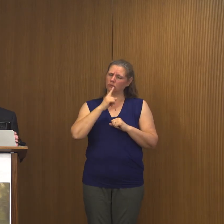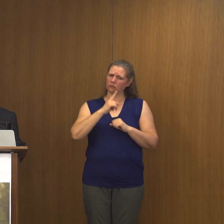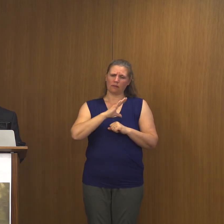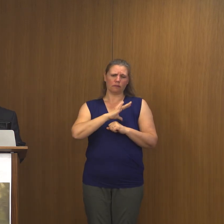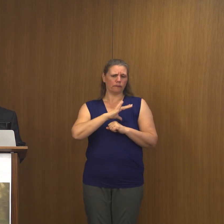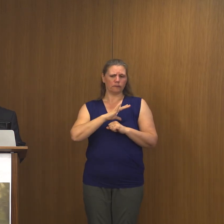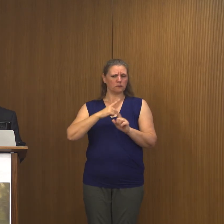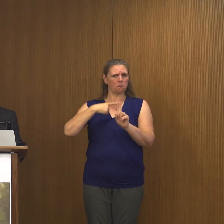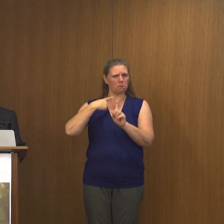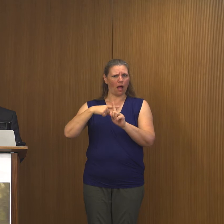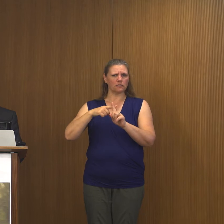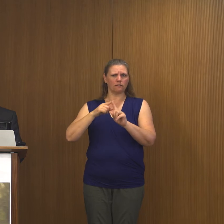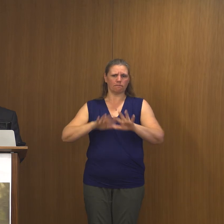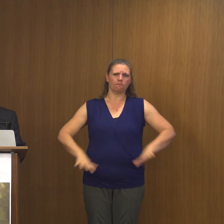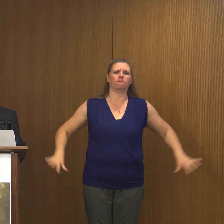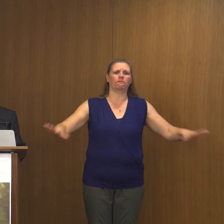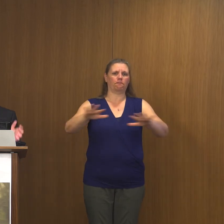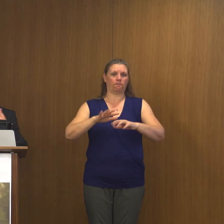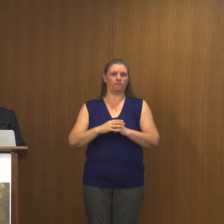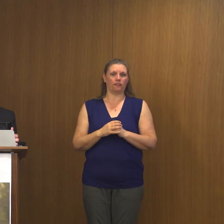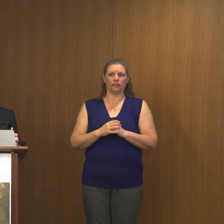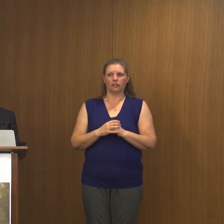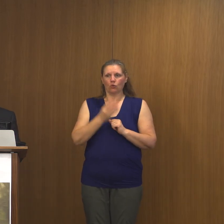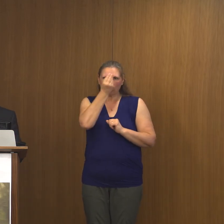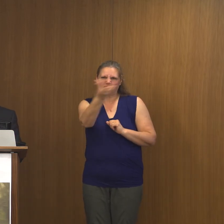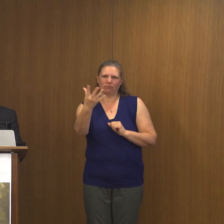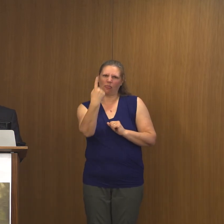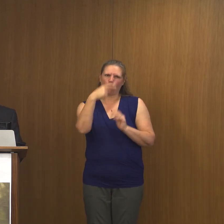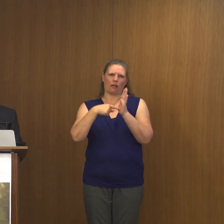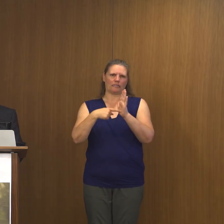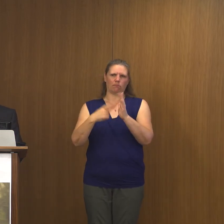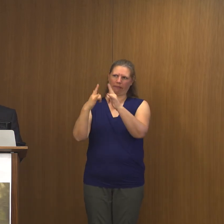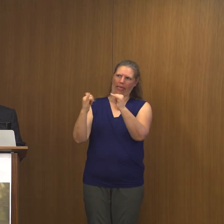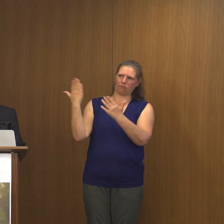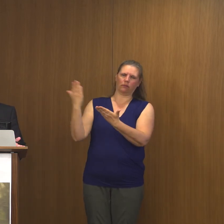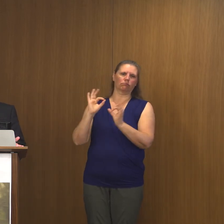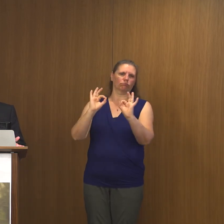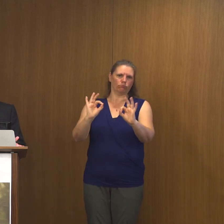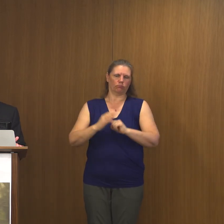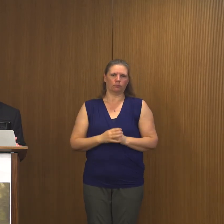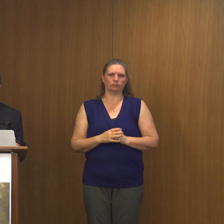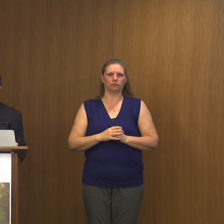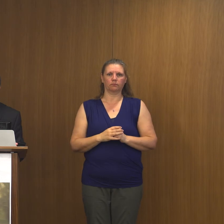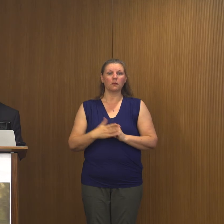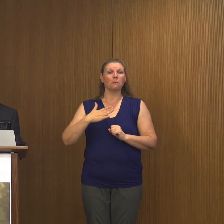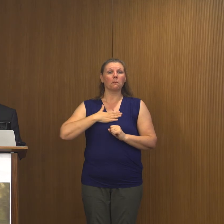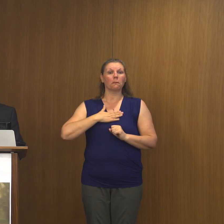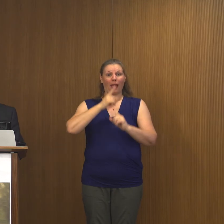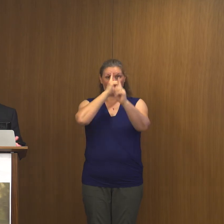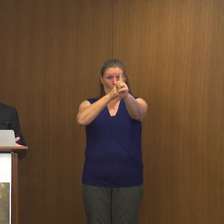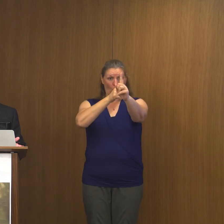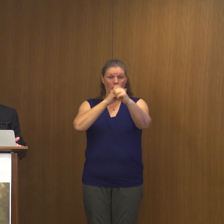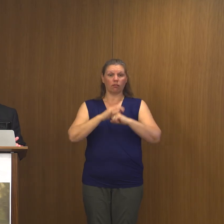developed from these initiatives. And I just wanted to share that as an example. So my aim overall is to increase the